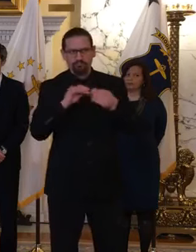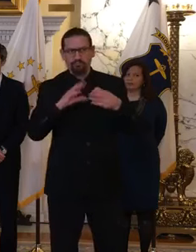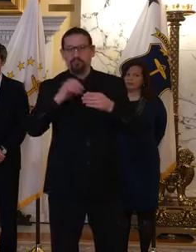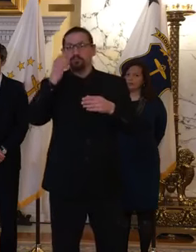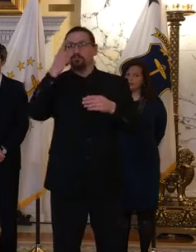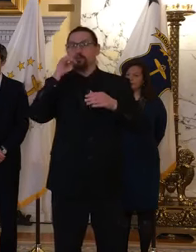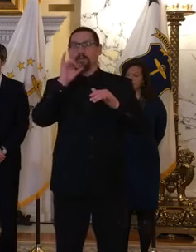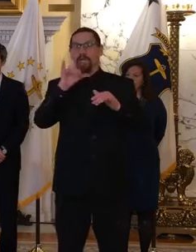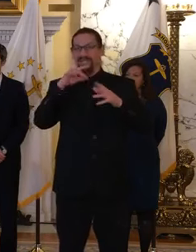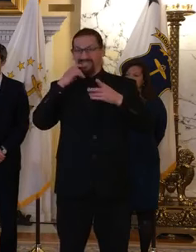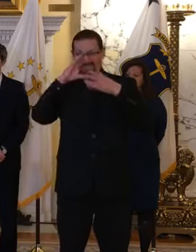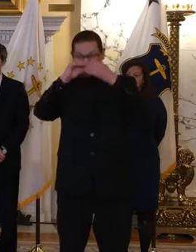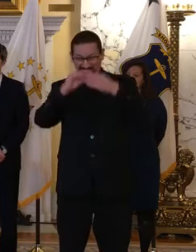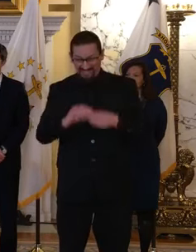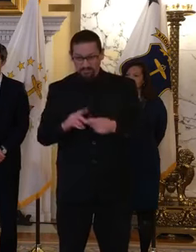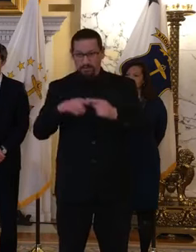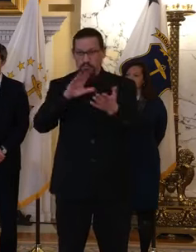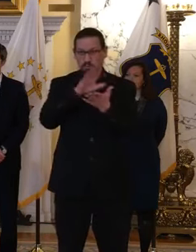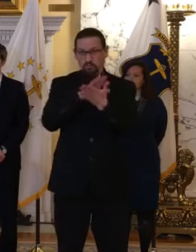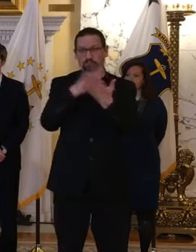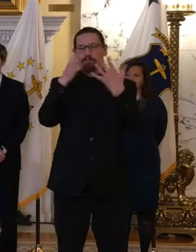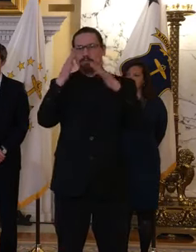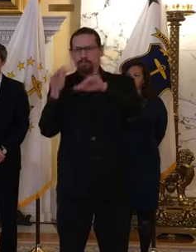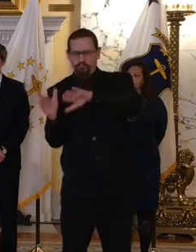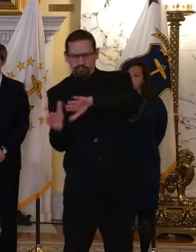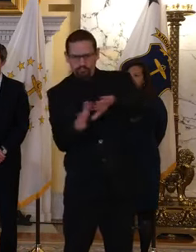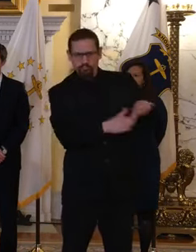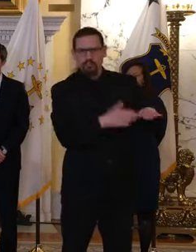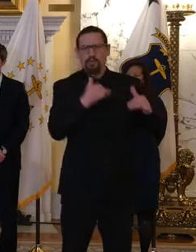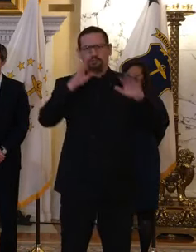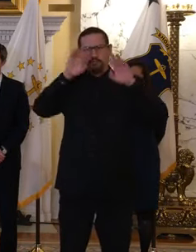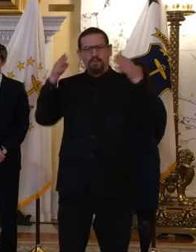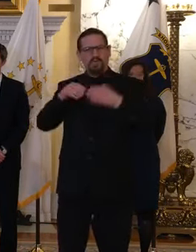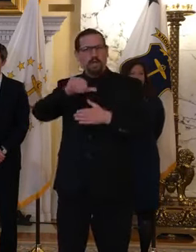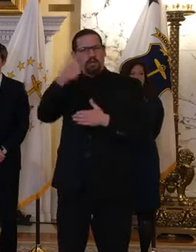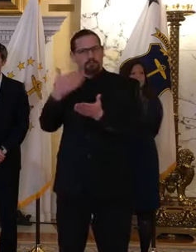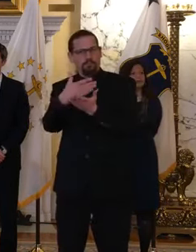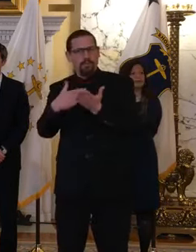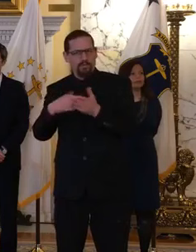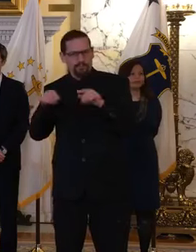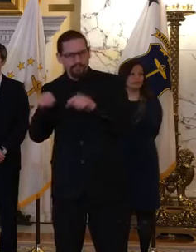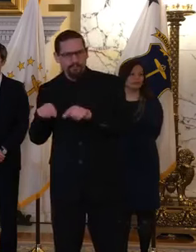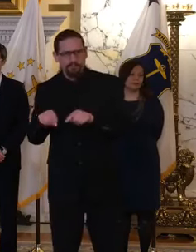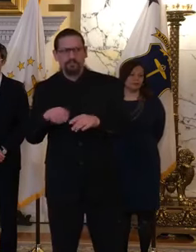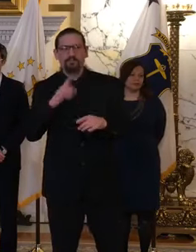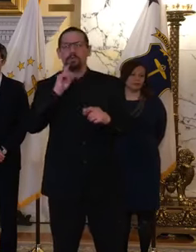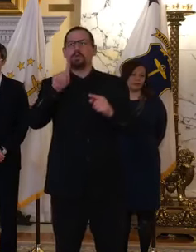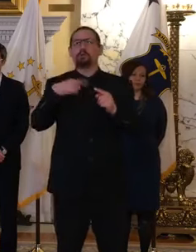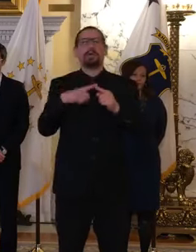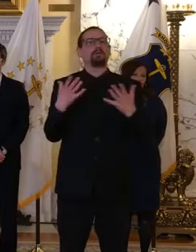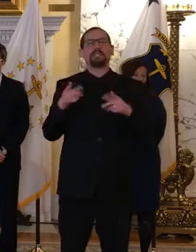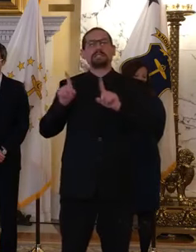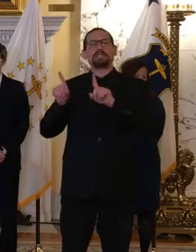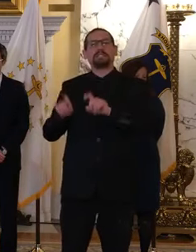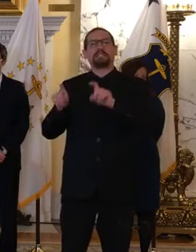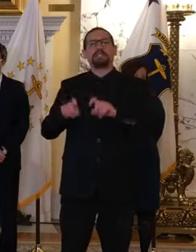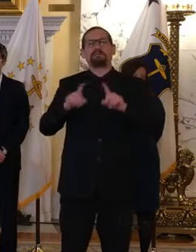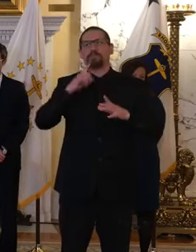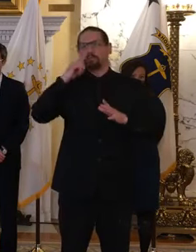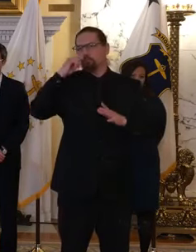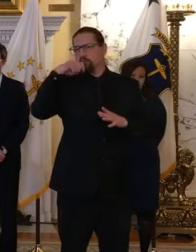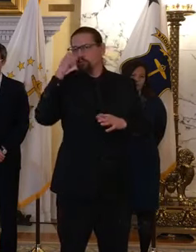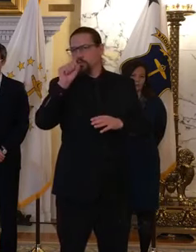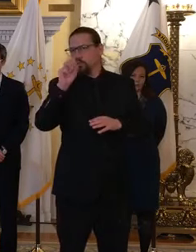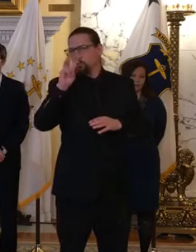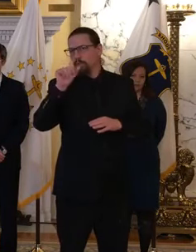to take a second to address the issue of testing. As I've said the past 2 days, I'm